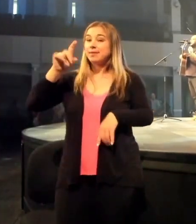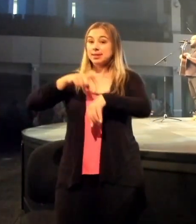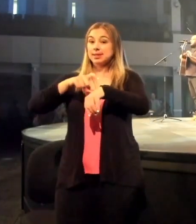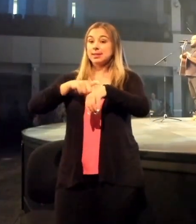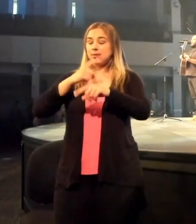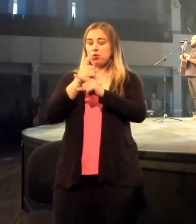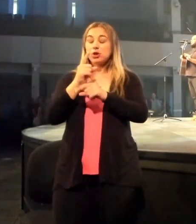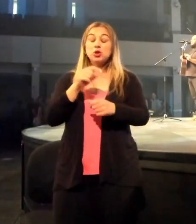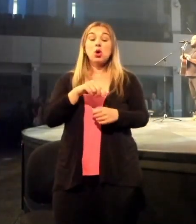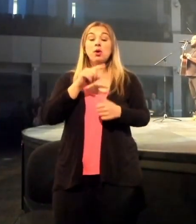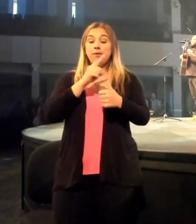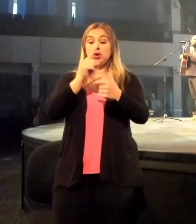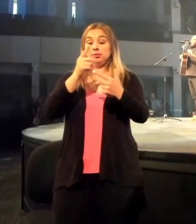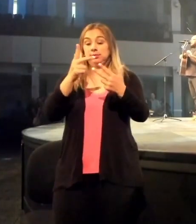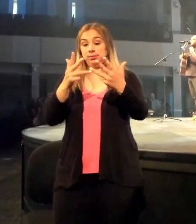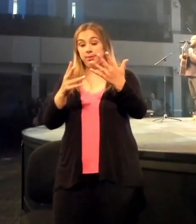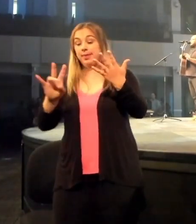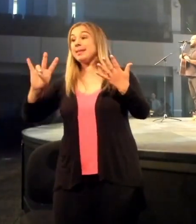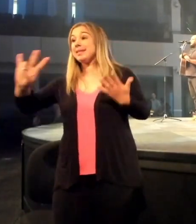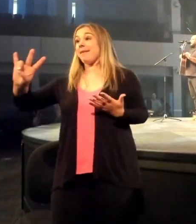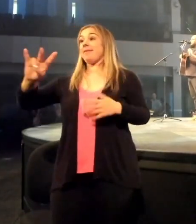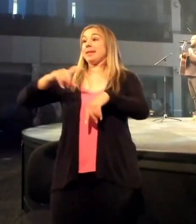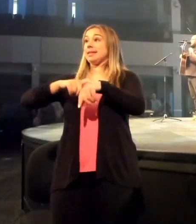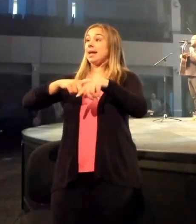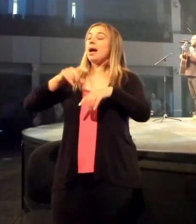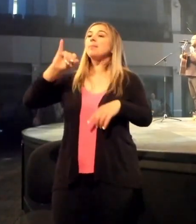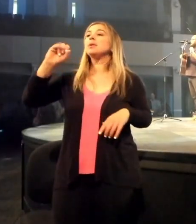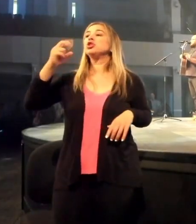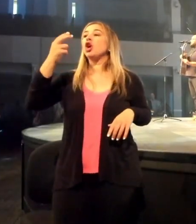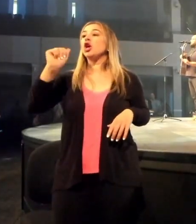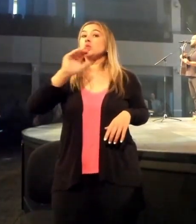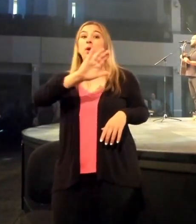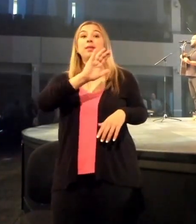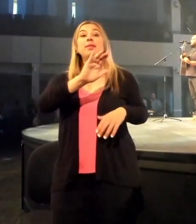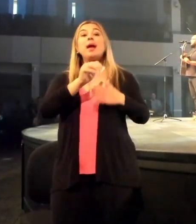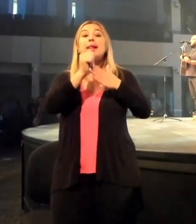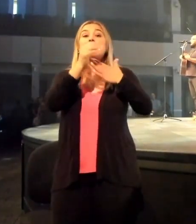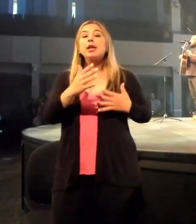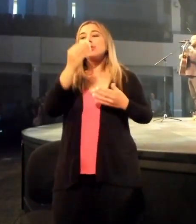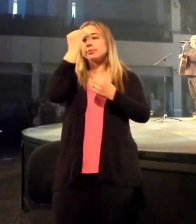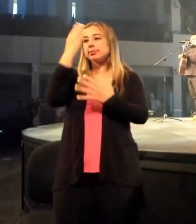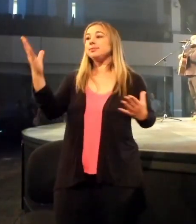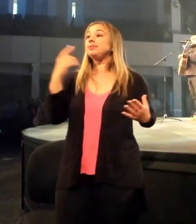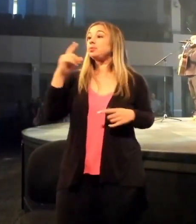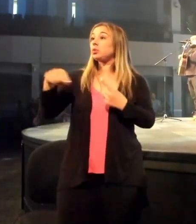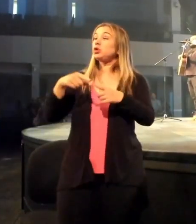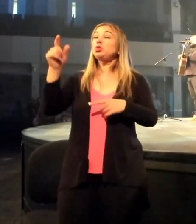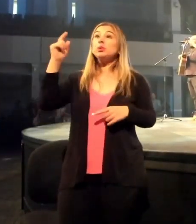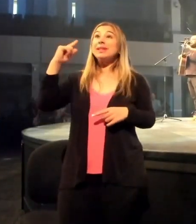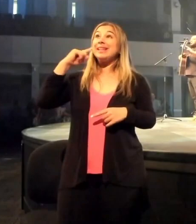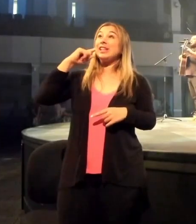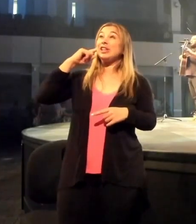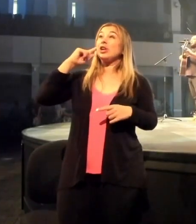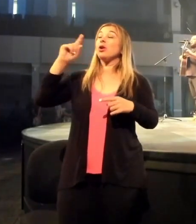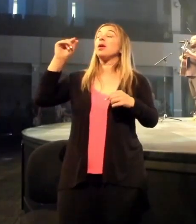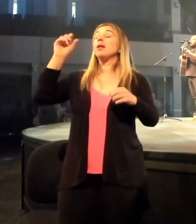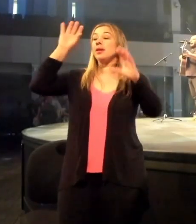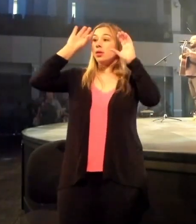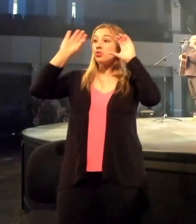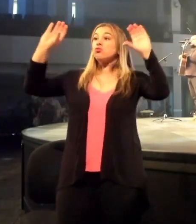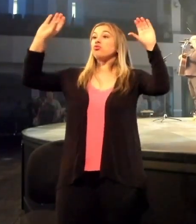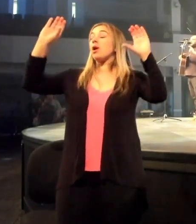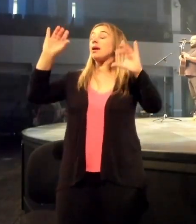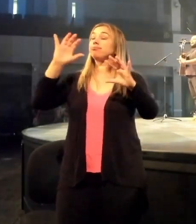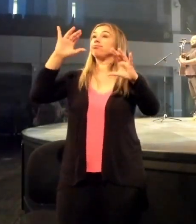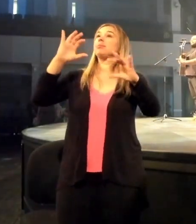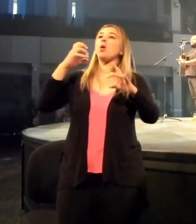And on the seventh time, Joshua, their leader, gave them an instruction that said, when you hear the sound of the ram's horn,